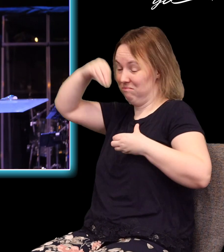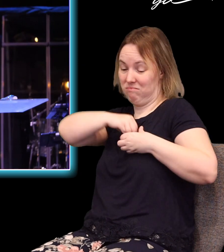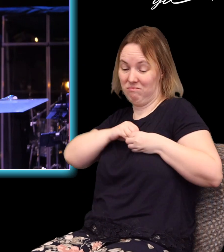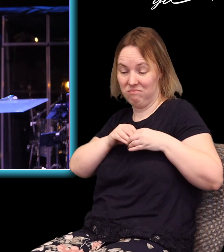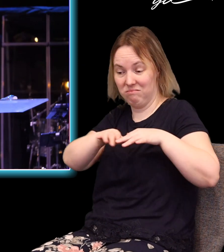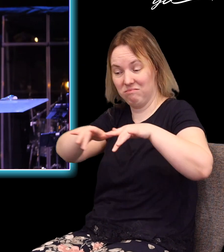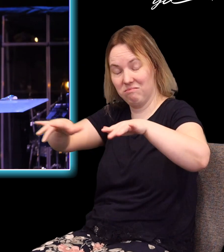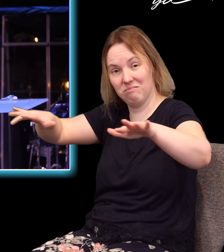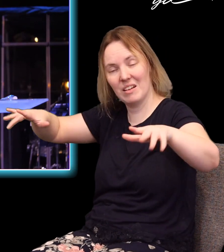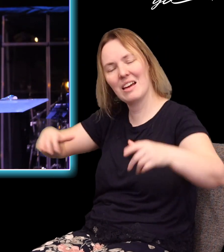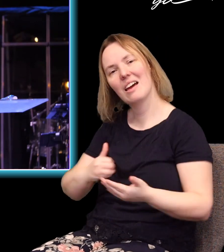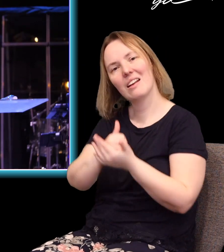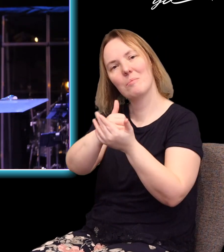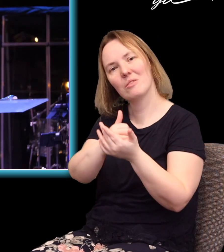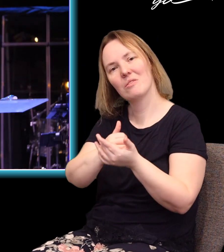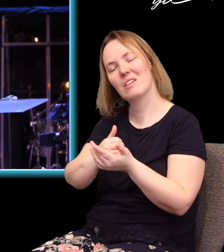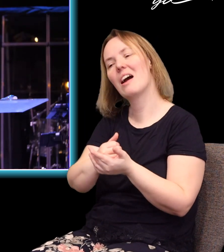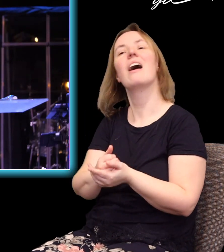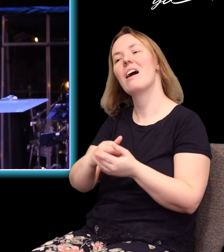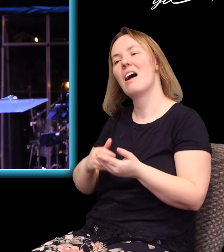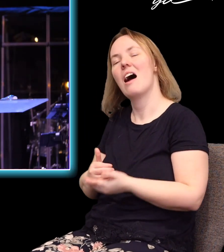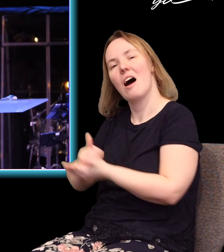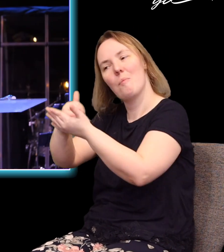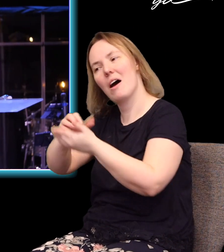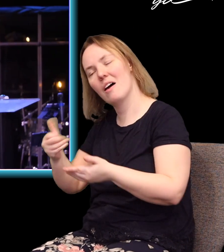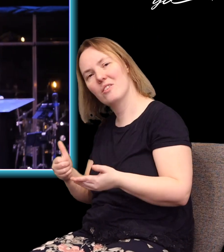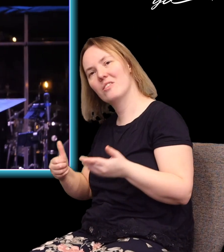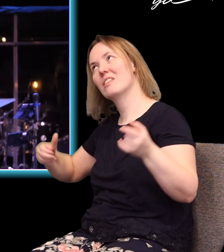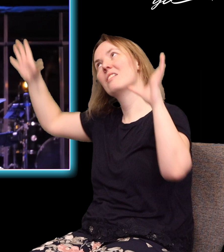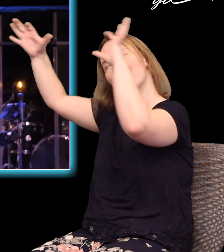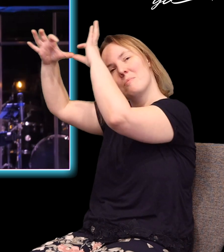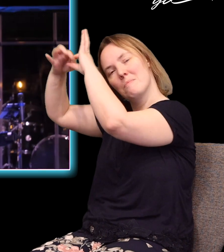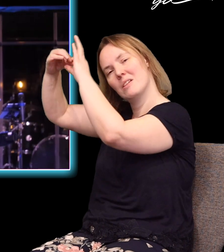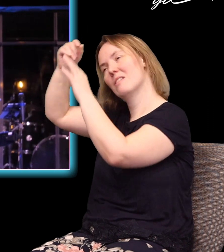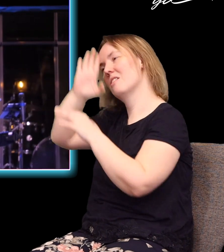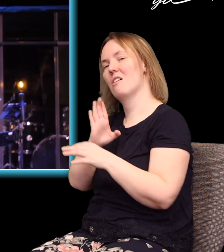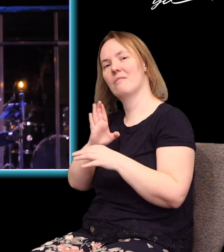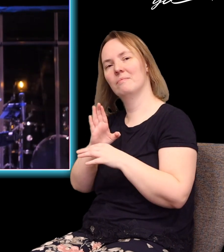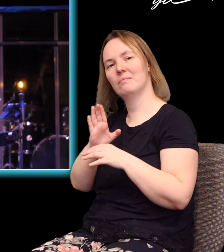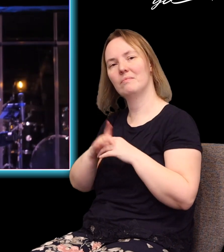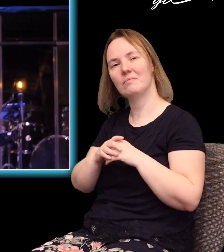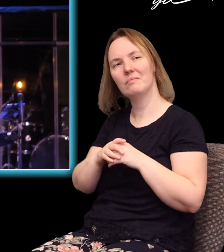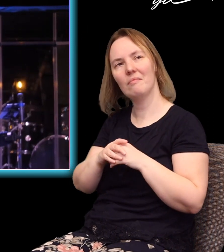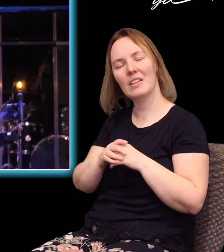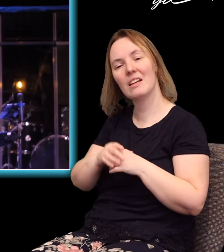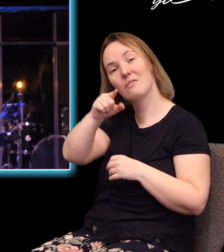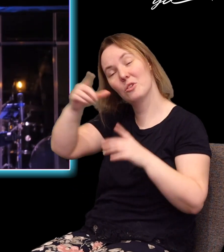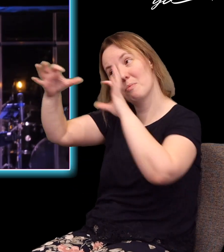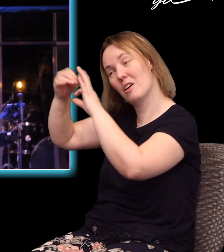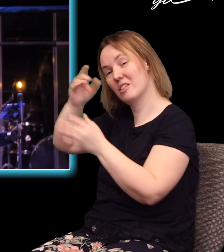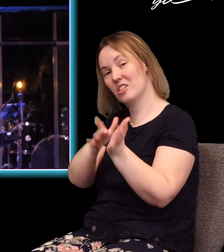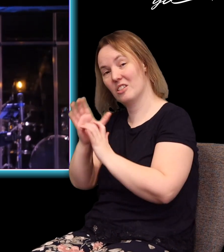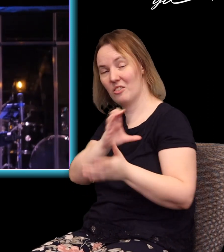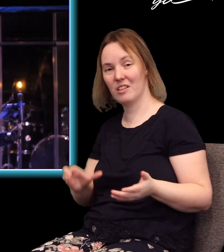to reconcile other people to me, and they're going to see the same miracle happen that's happened in you because you are a brand new person. So if you